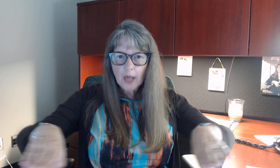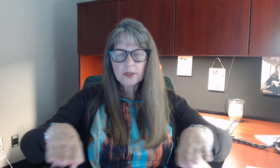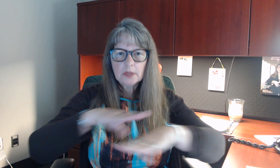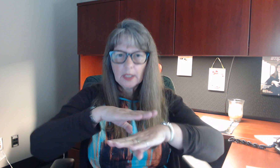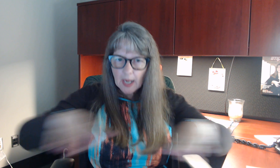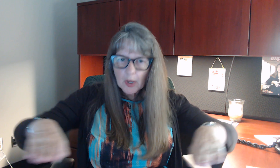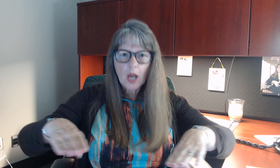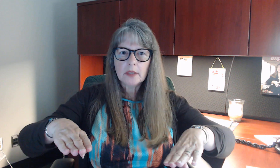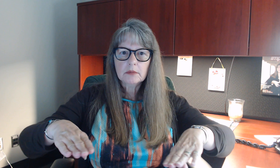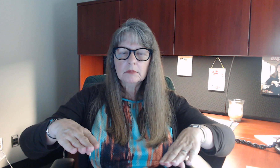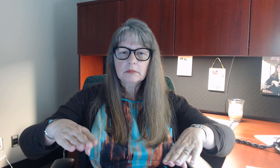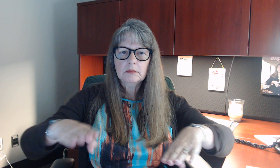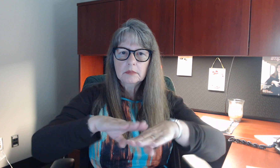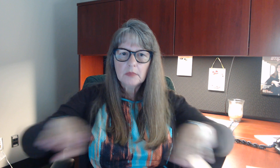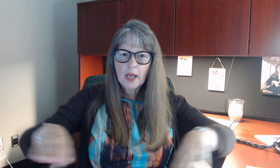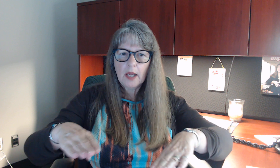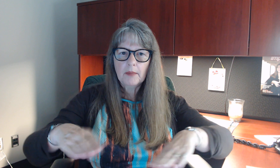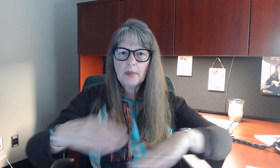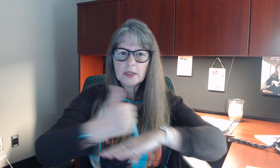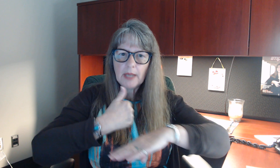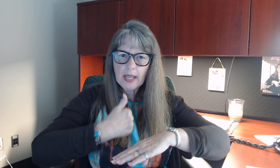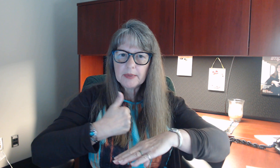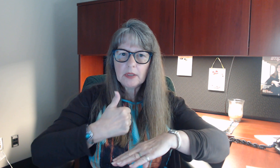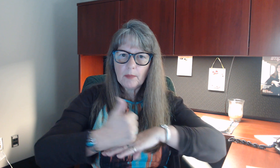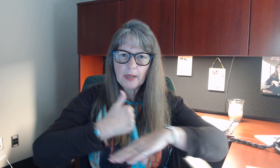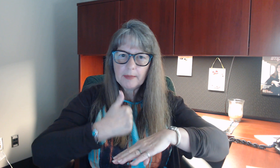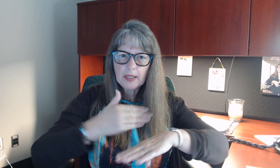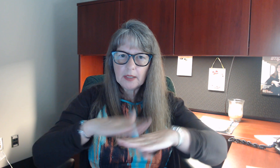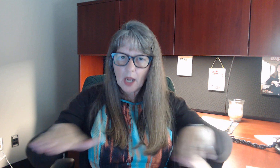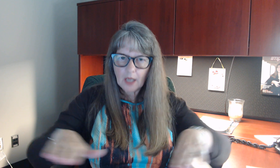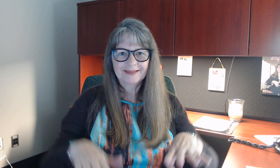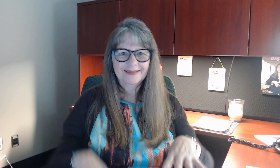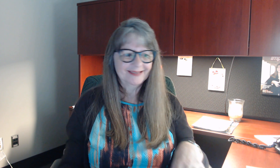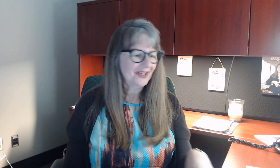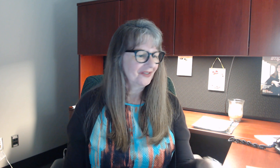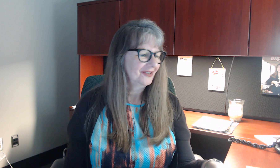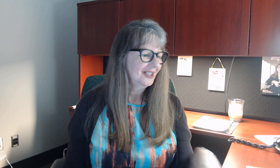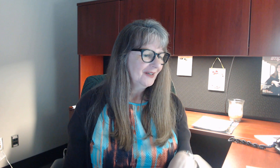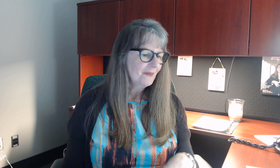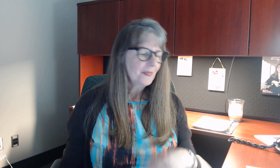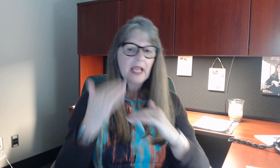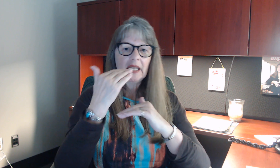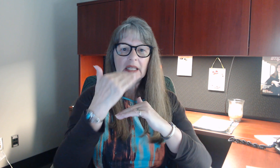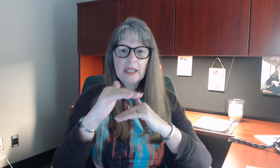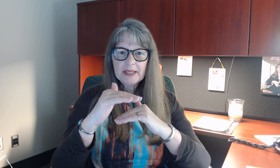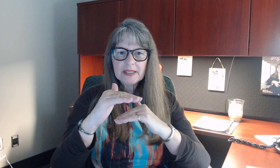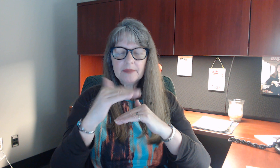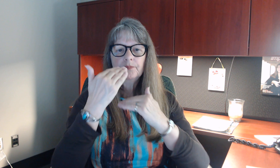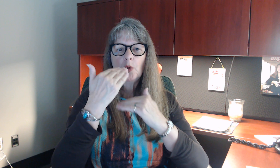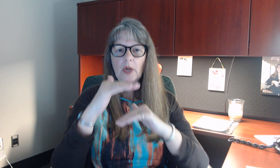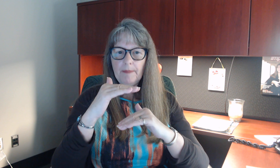like I'm not to blame, don't blame me, not, you know. Limit or